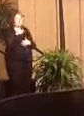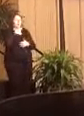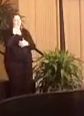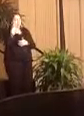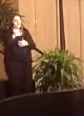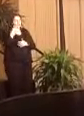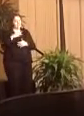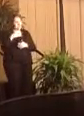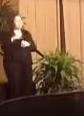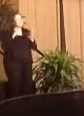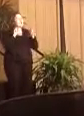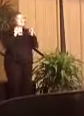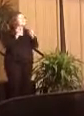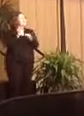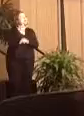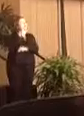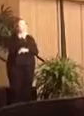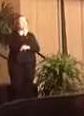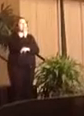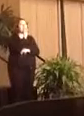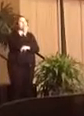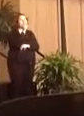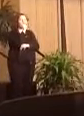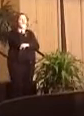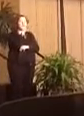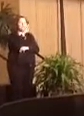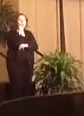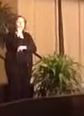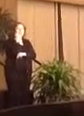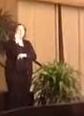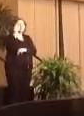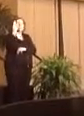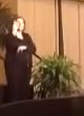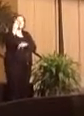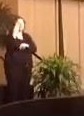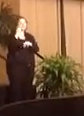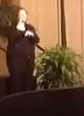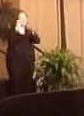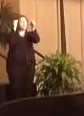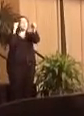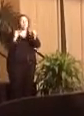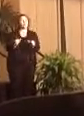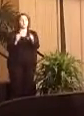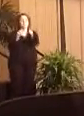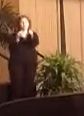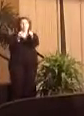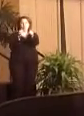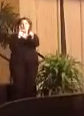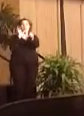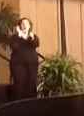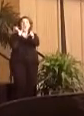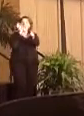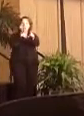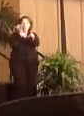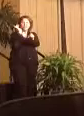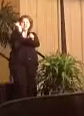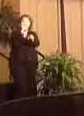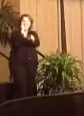looking at the Abercrombie and Fitch flyers and posters in the mall was like, ooh, I want to look like that. You know, like it was probably